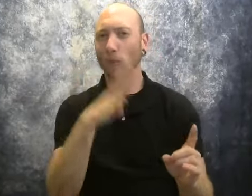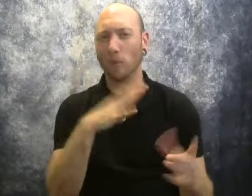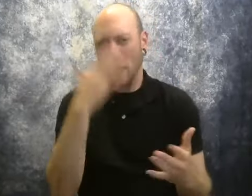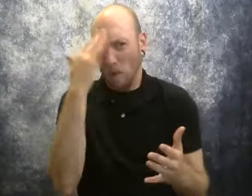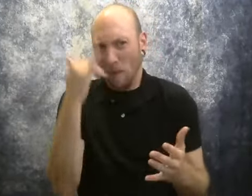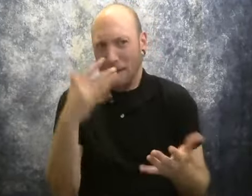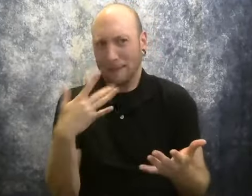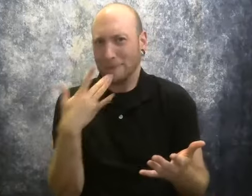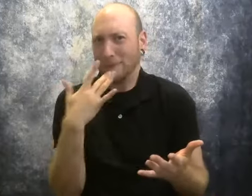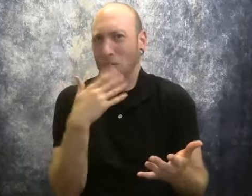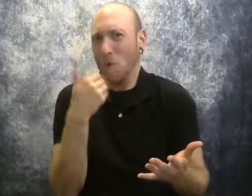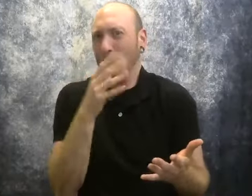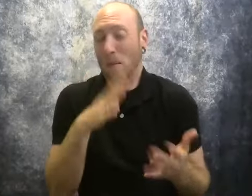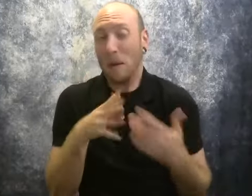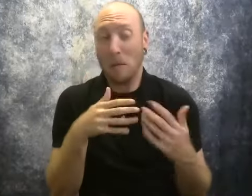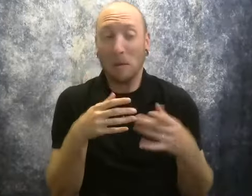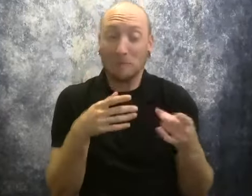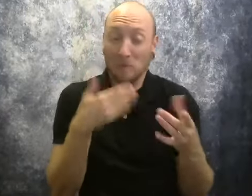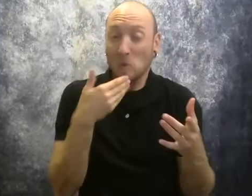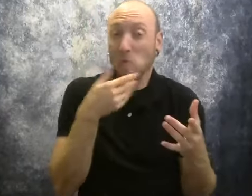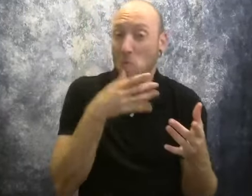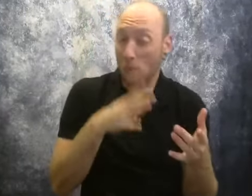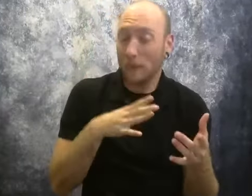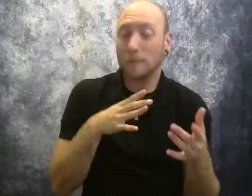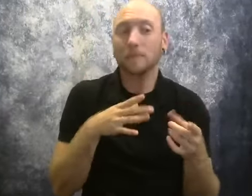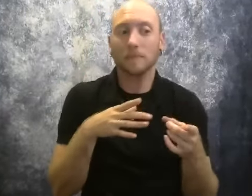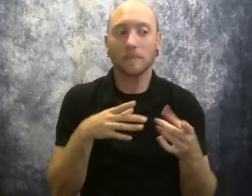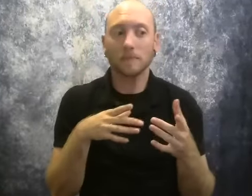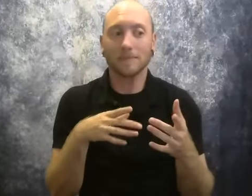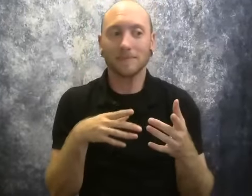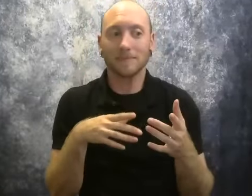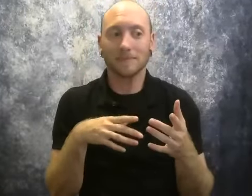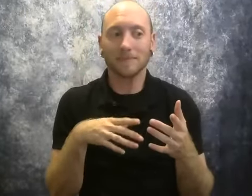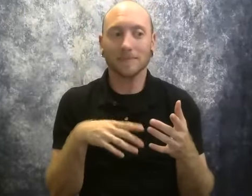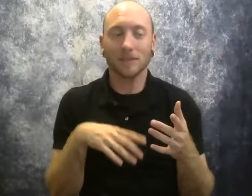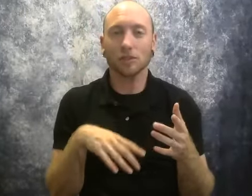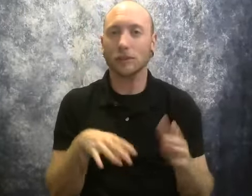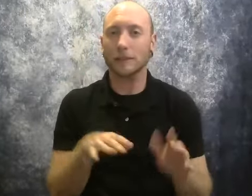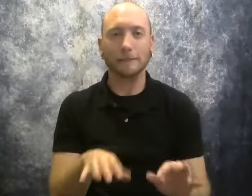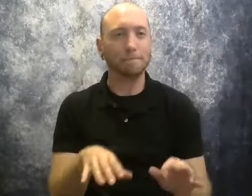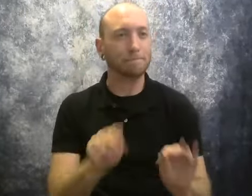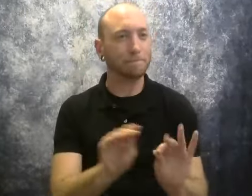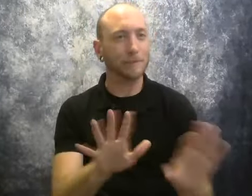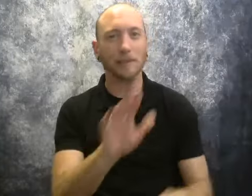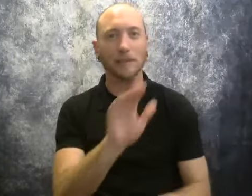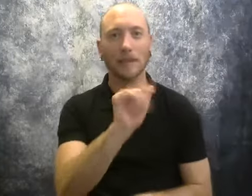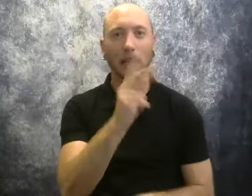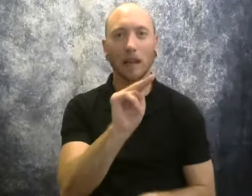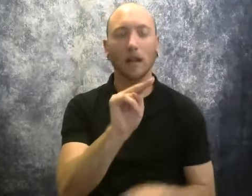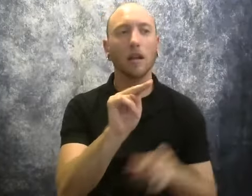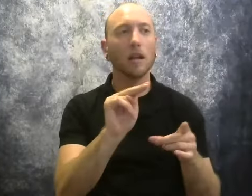was, again, an older lady. I don't know why I pick on older ladies, but she was there. And she's a black and white